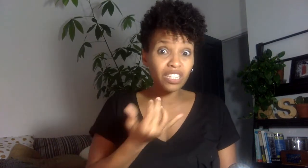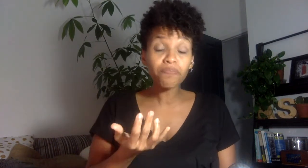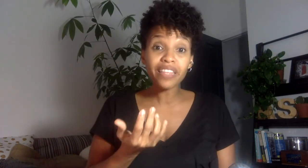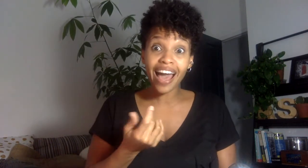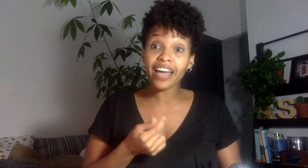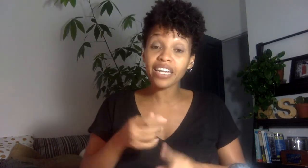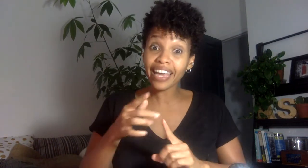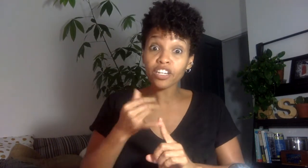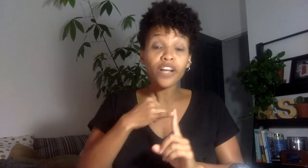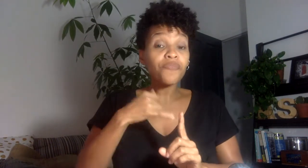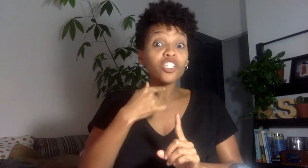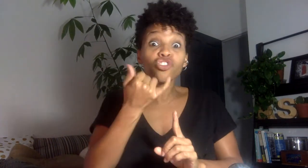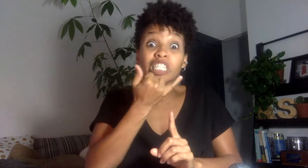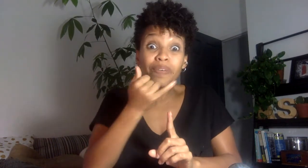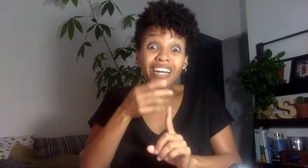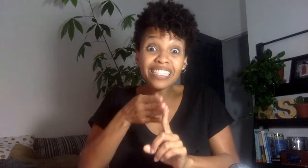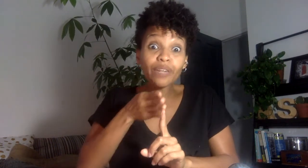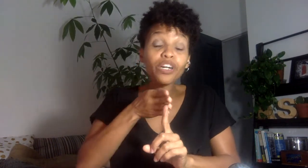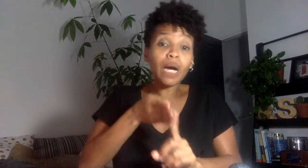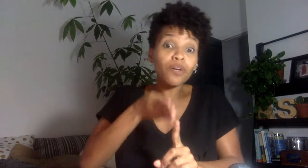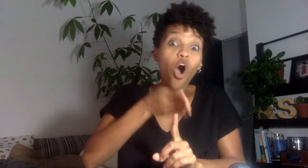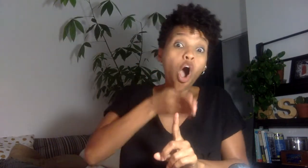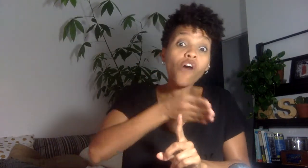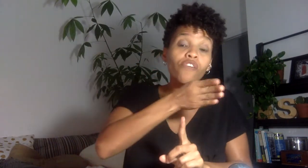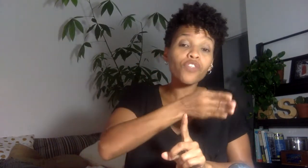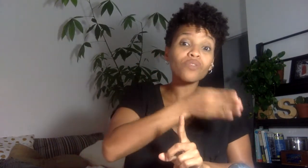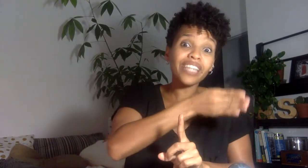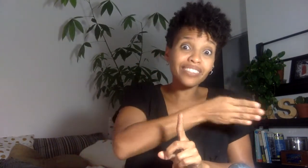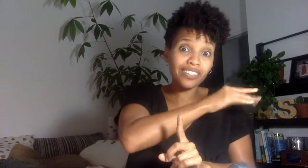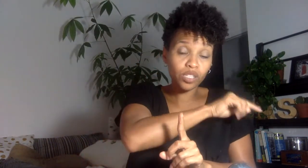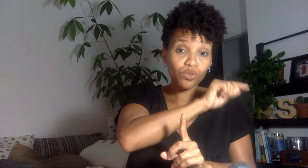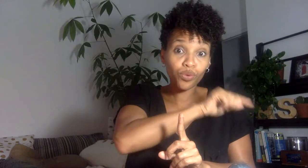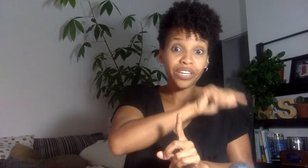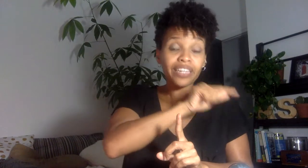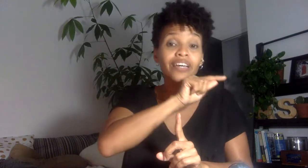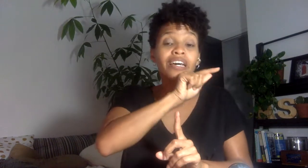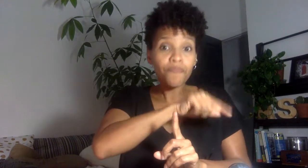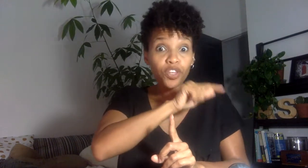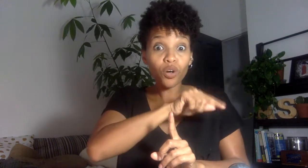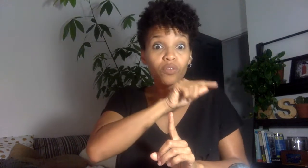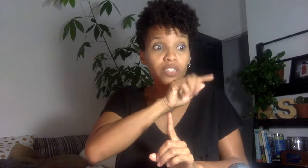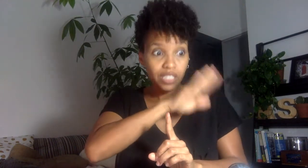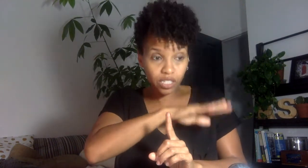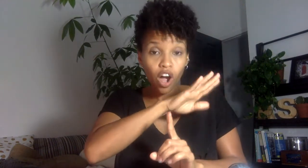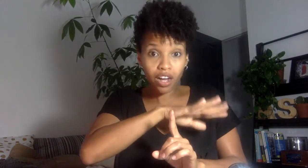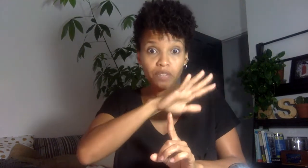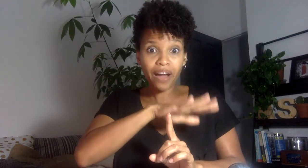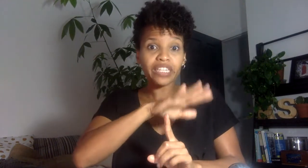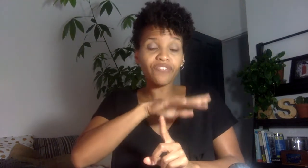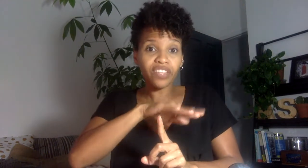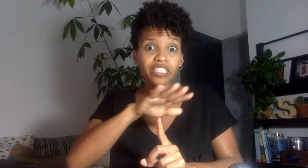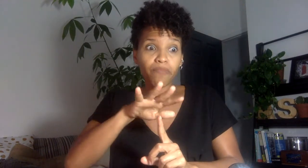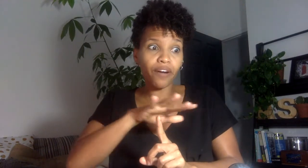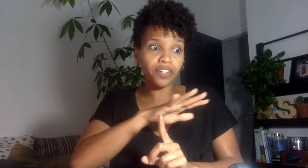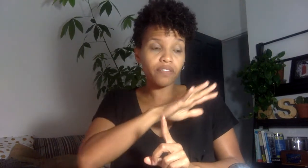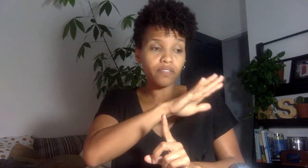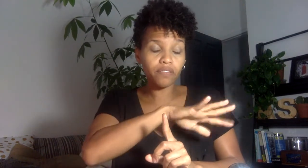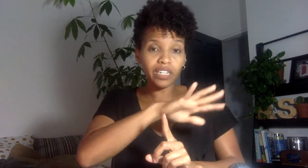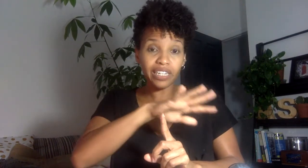simply that. And again, just because we were coming off of those sentences where he, talks about his feelings about it